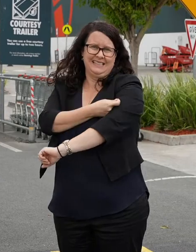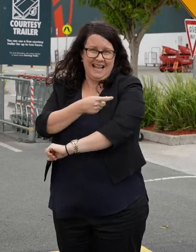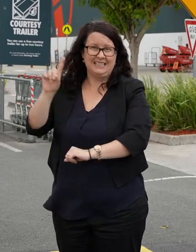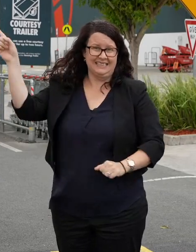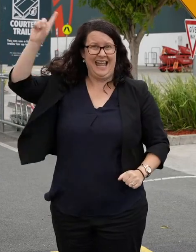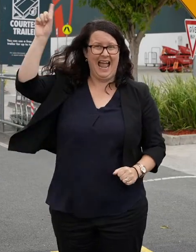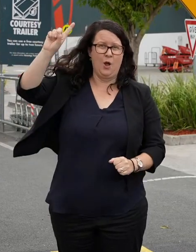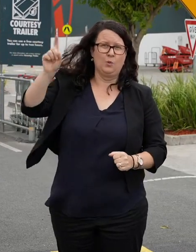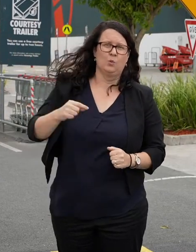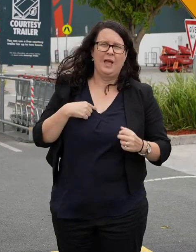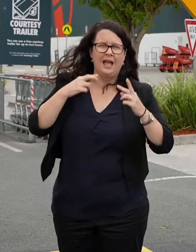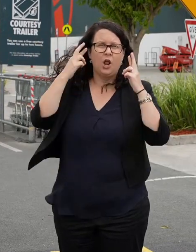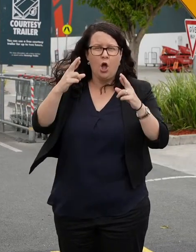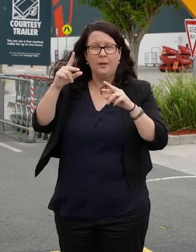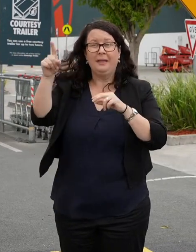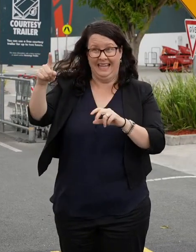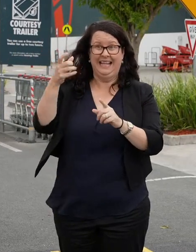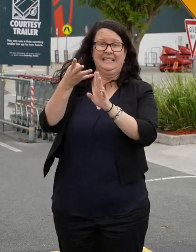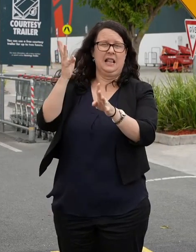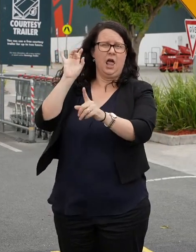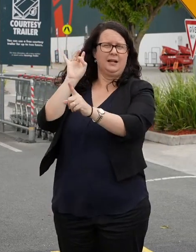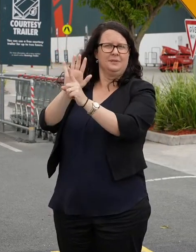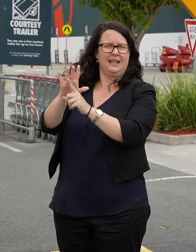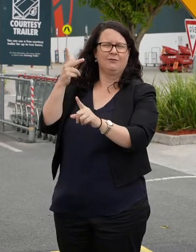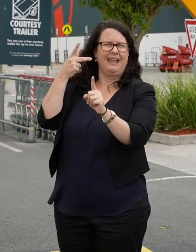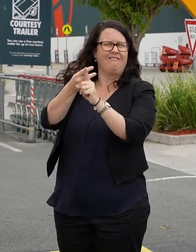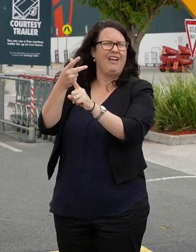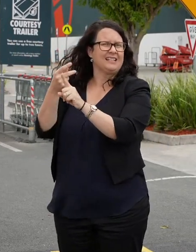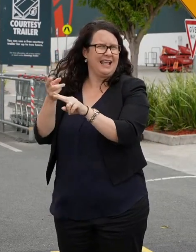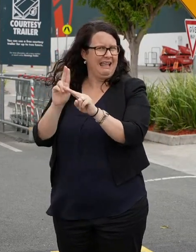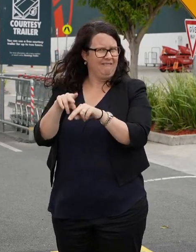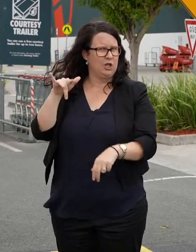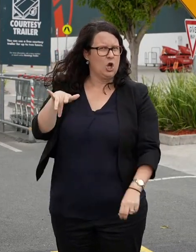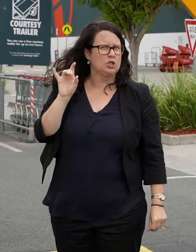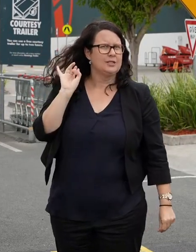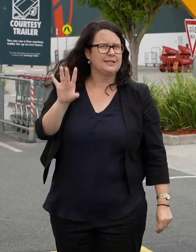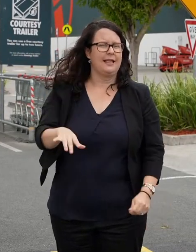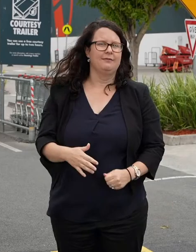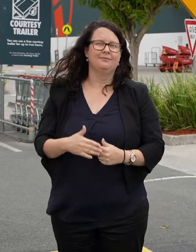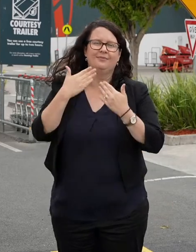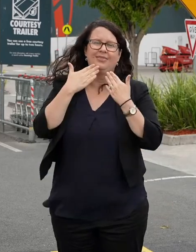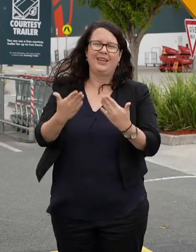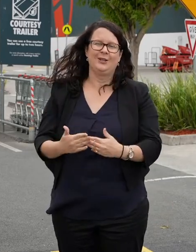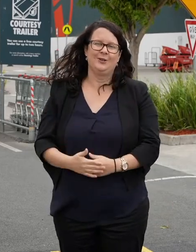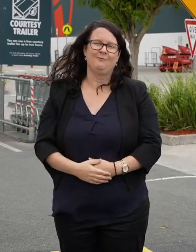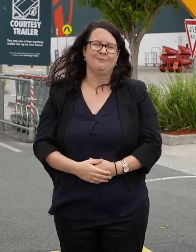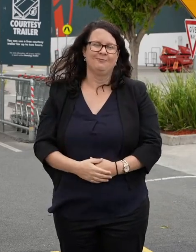And I hope he's in line to get a vaccination if he hasn't already got one. Thank you. Thanks.